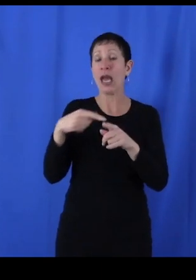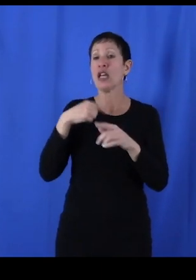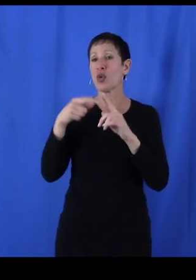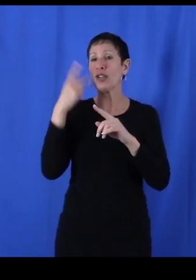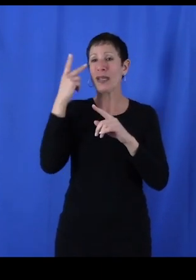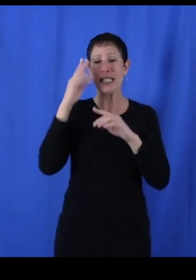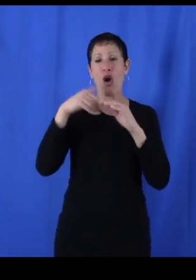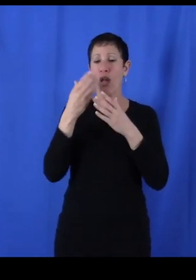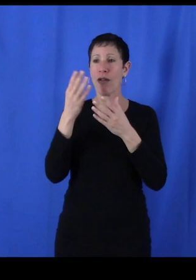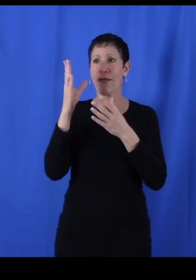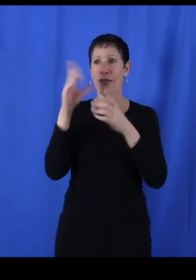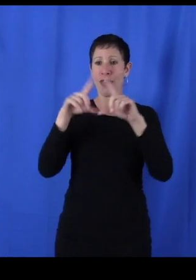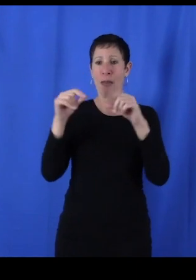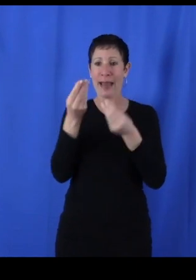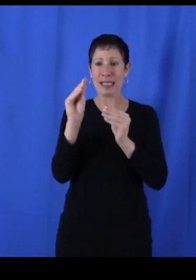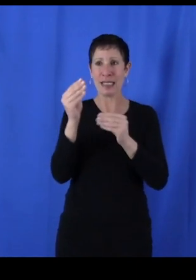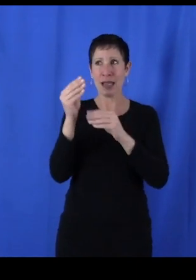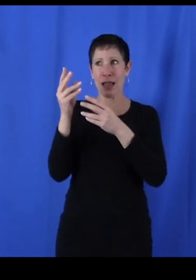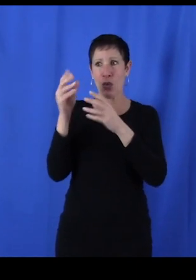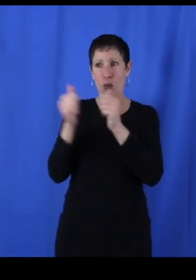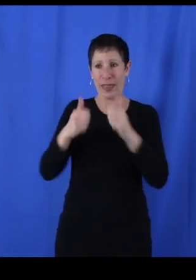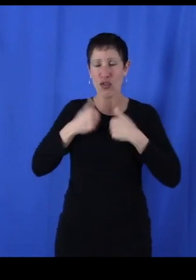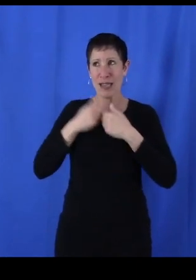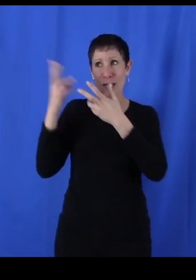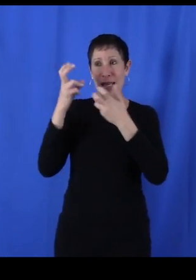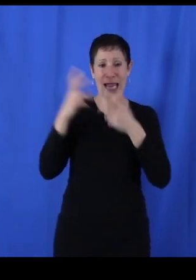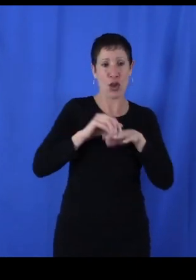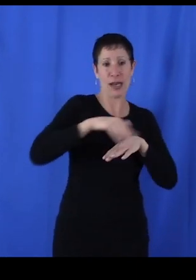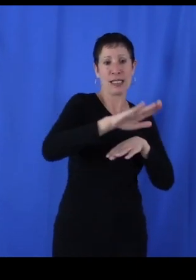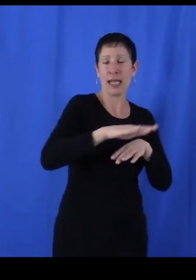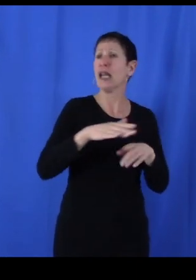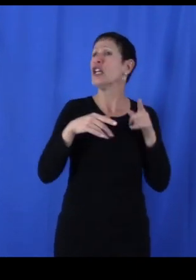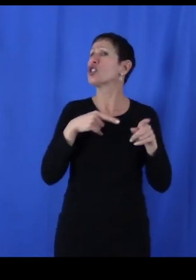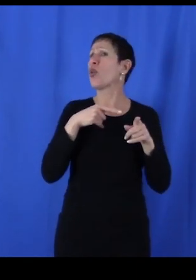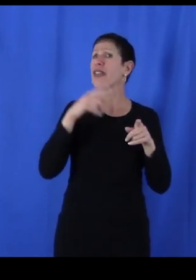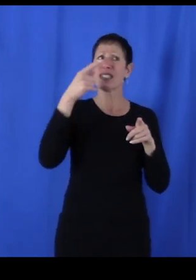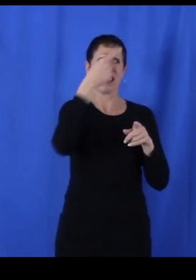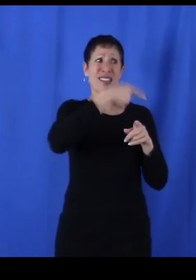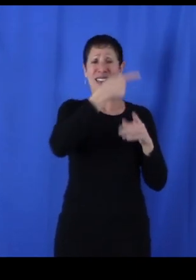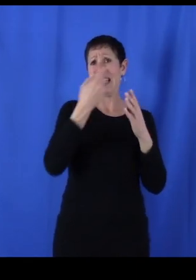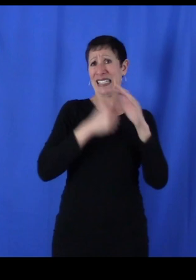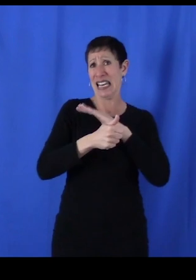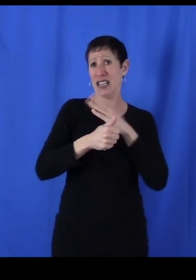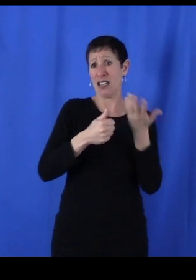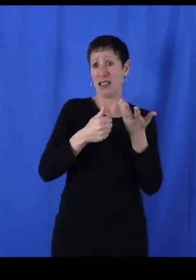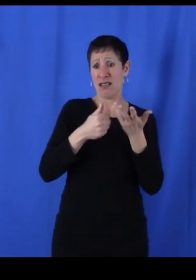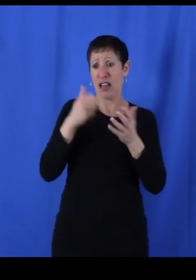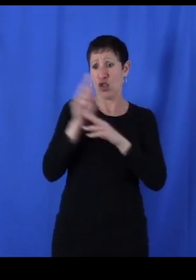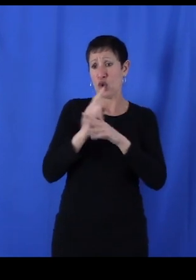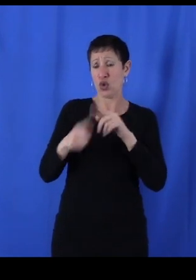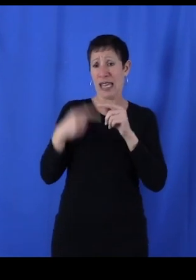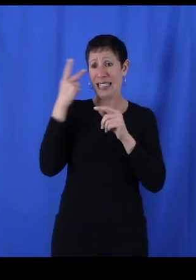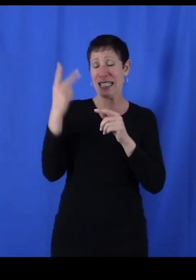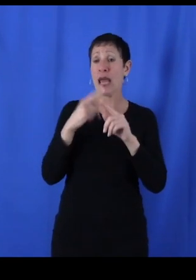and sent, right? Now, why is this hidden? Why is this hidden from users? And why are so many users paranoid by the